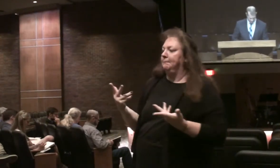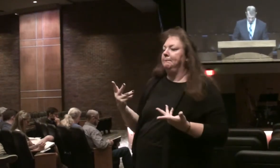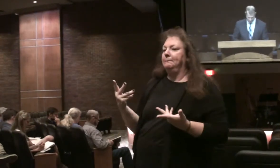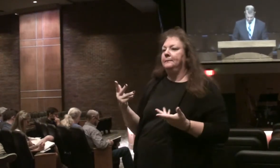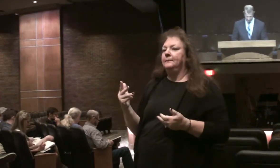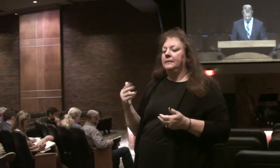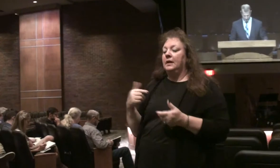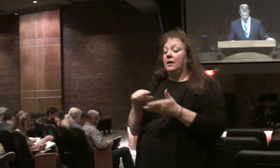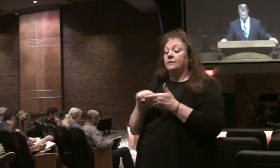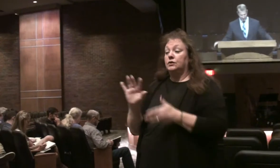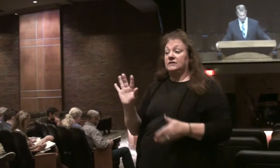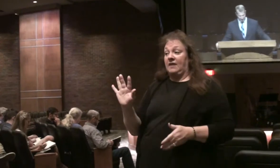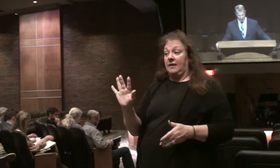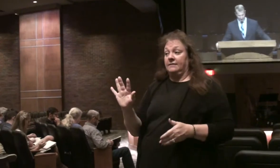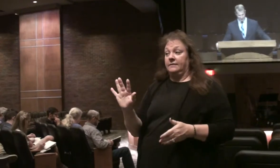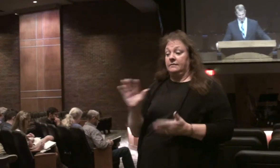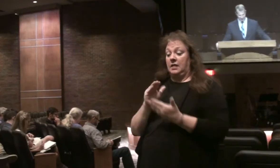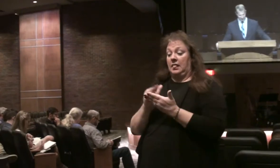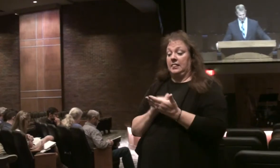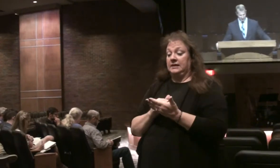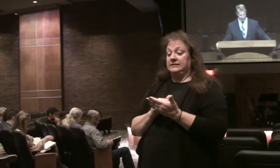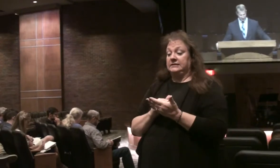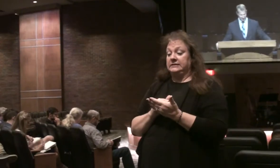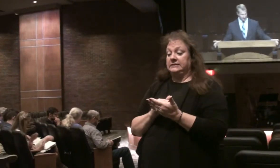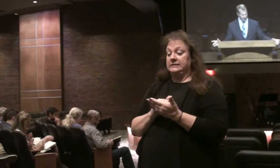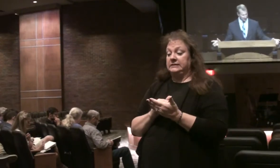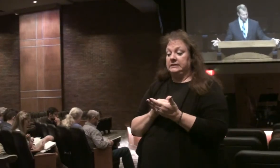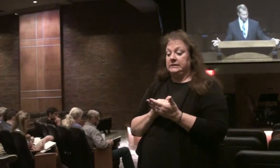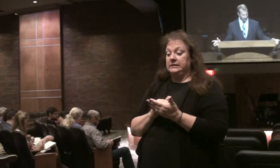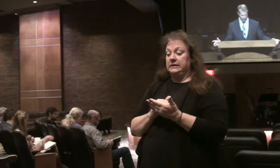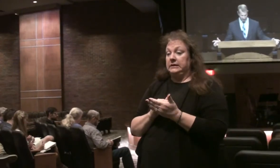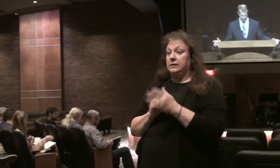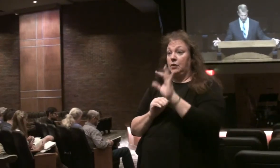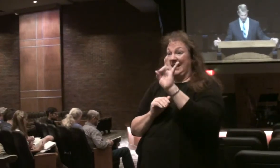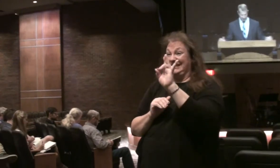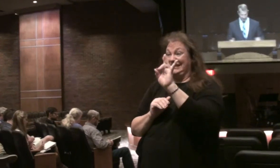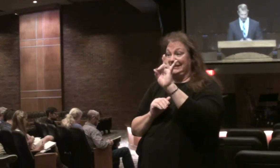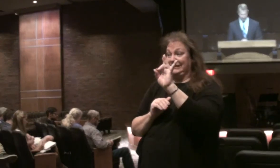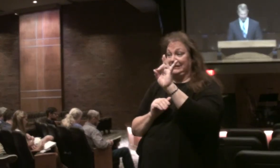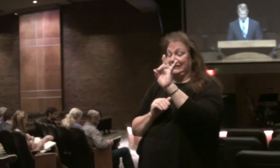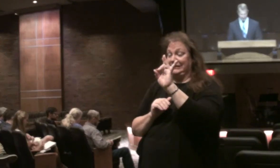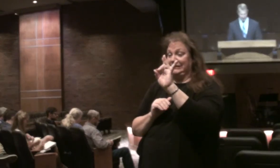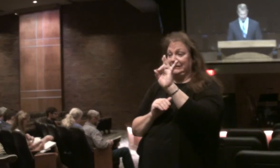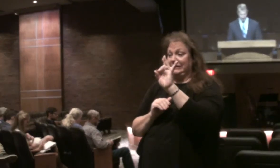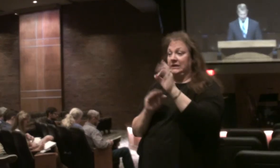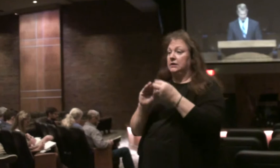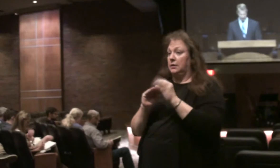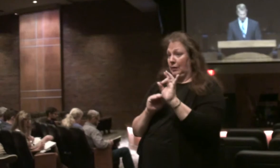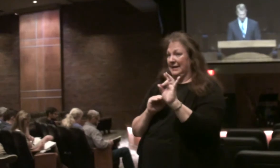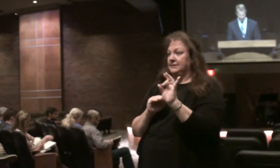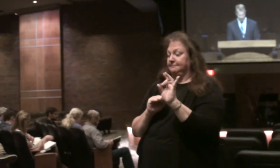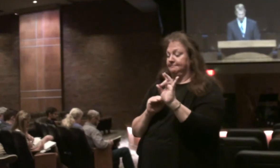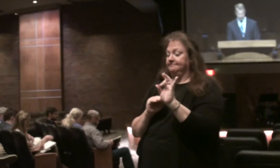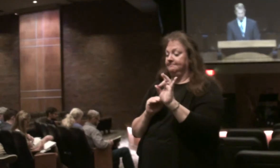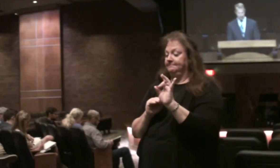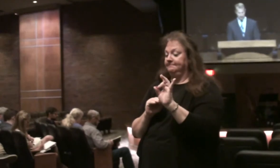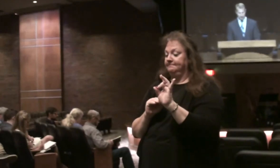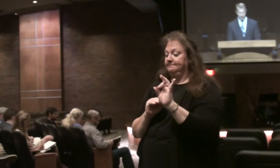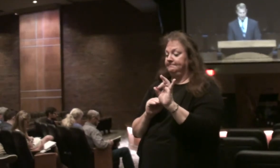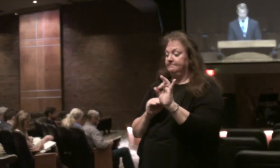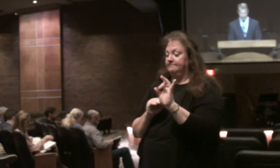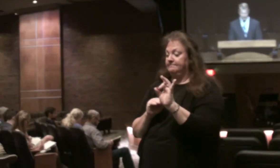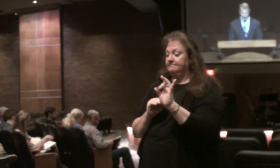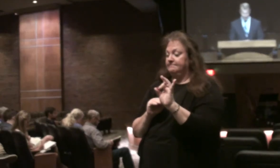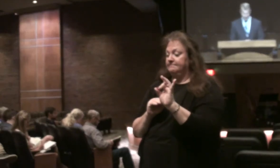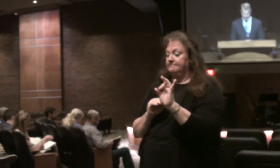continues. And if you're keeping a list, which I have to get messed up on the list, but now we're at number 8. The 8th action characteristic of love.